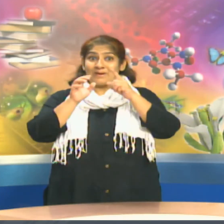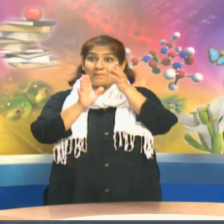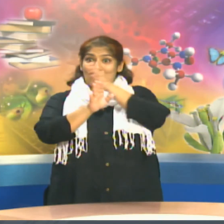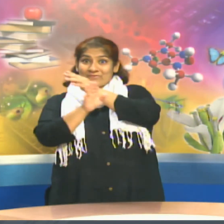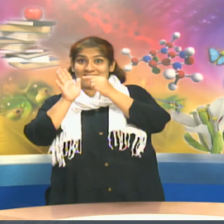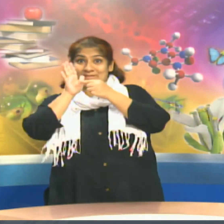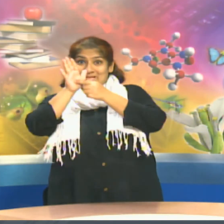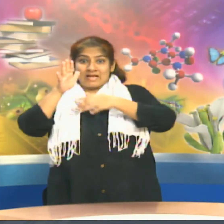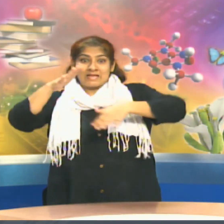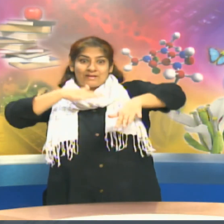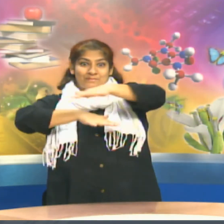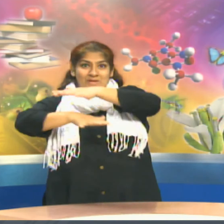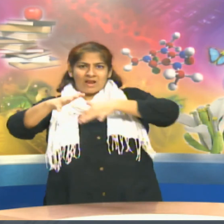Like you just saw this,